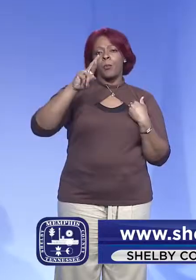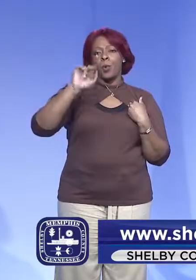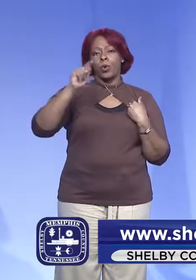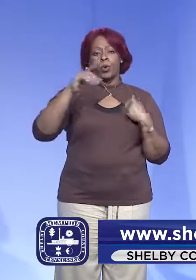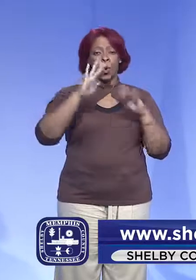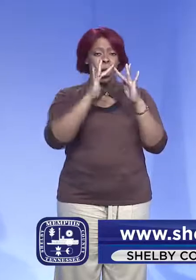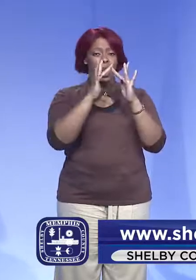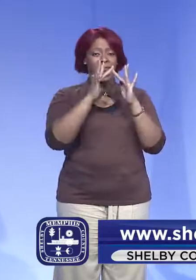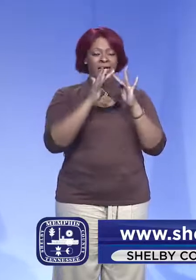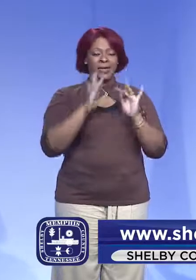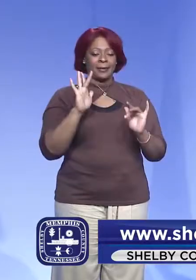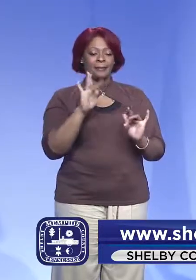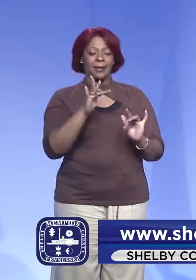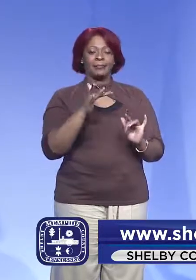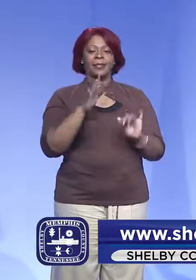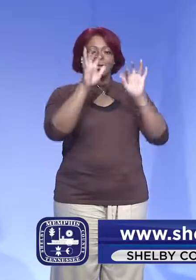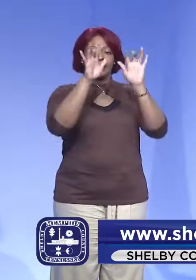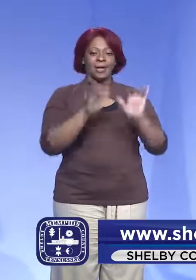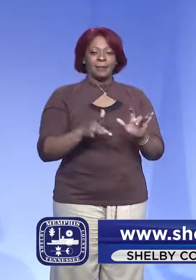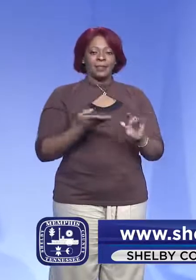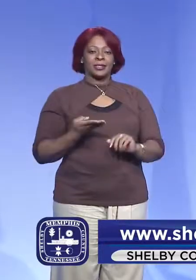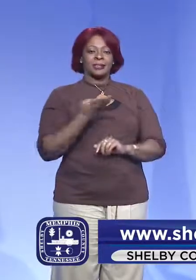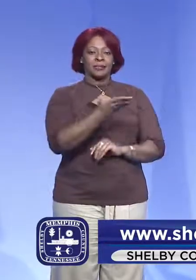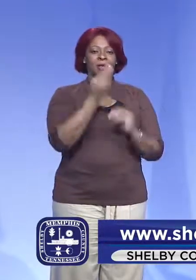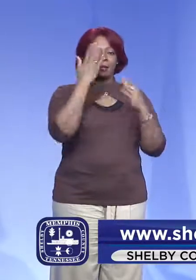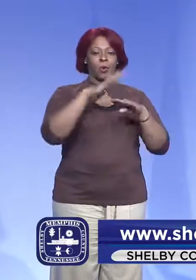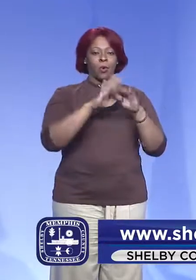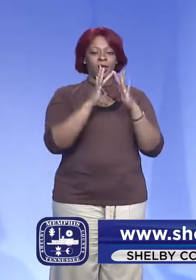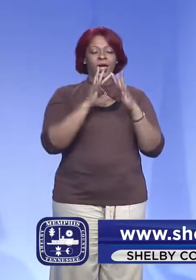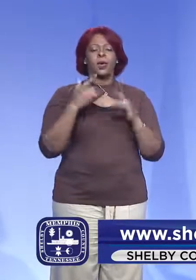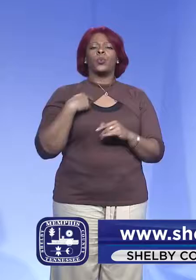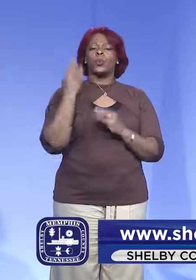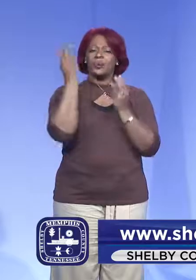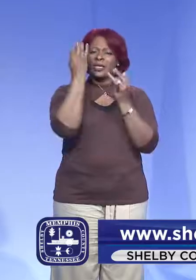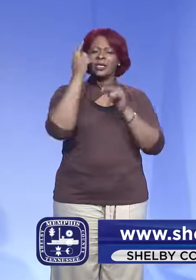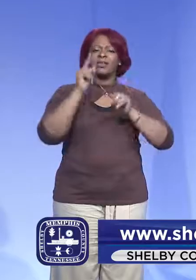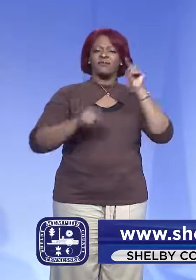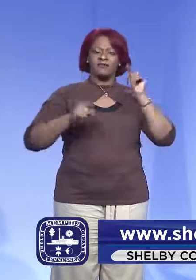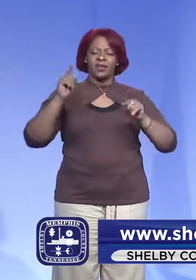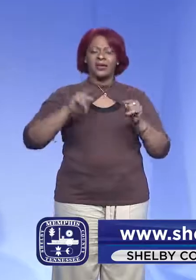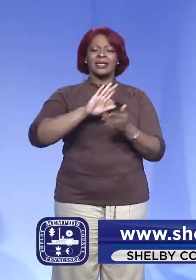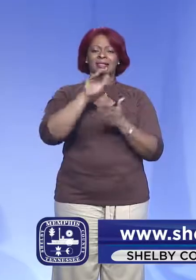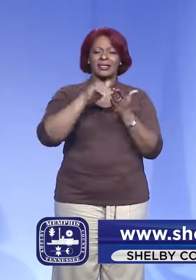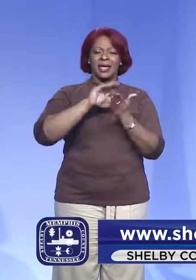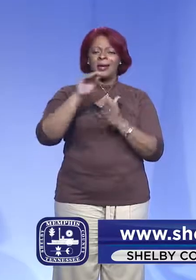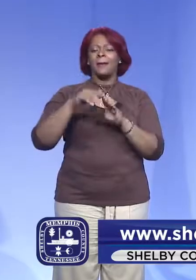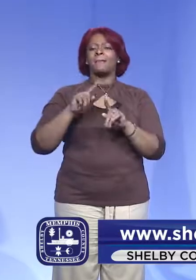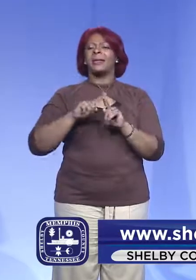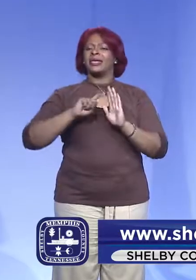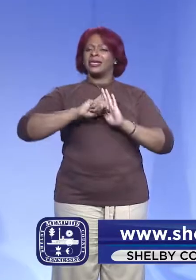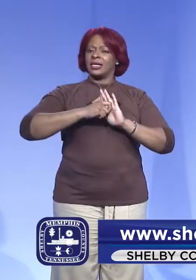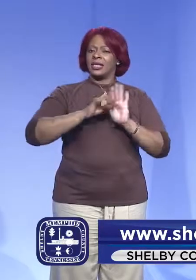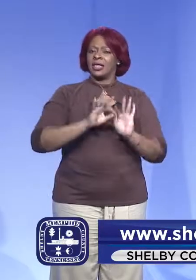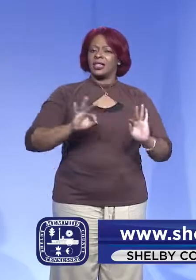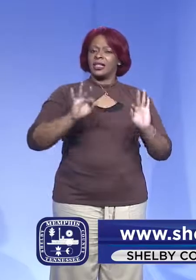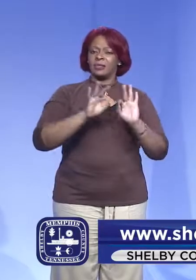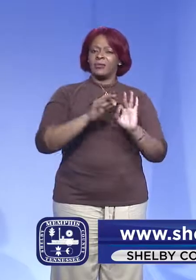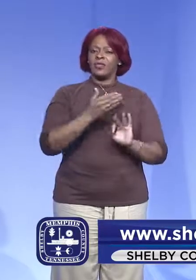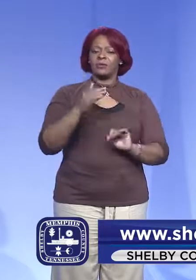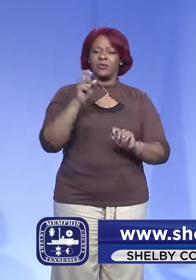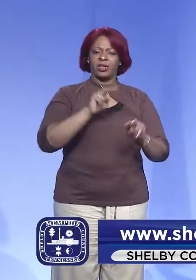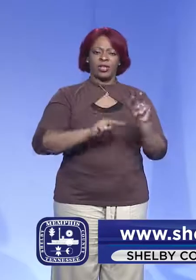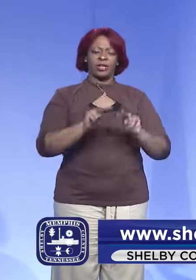that people can submit that information online. We will consider the various sites, but there are key things that we have to look